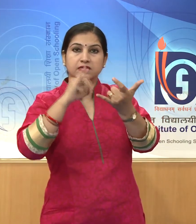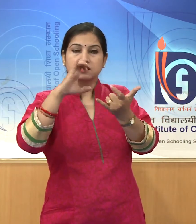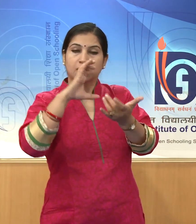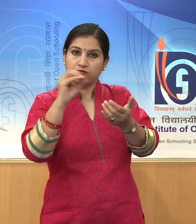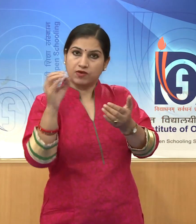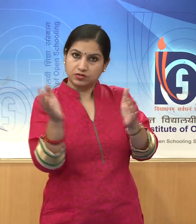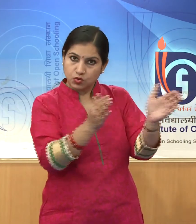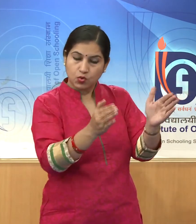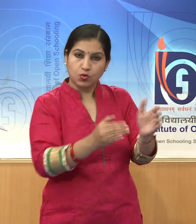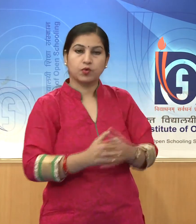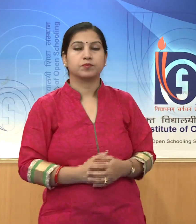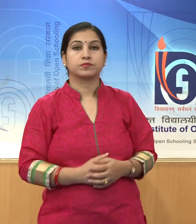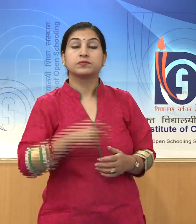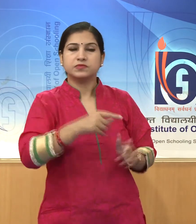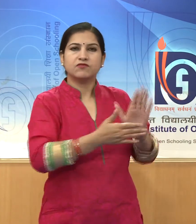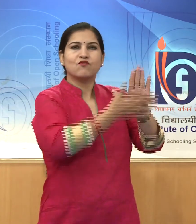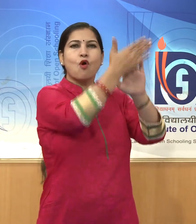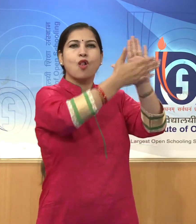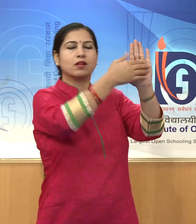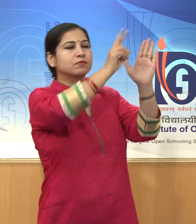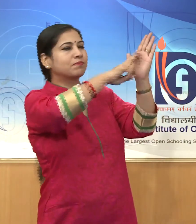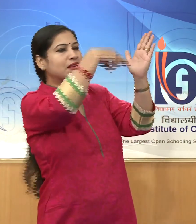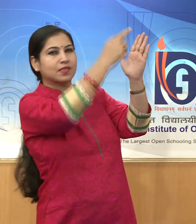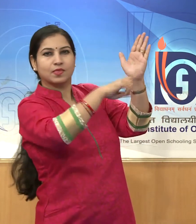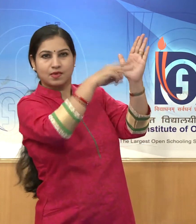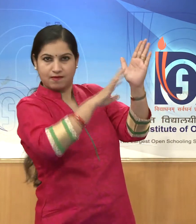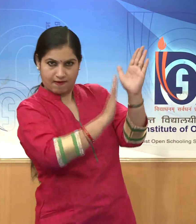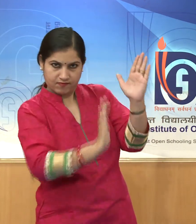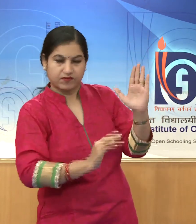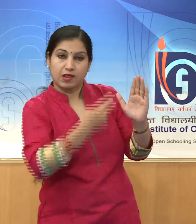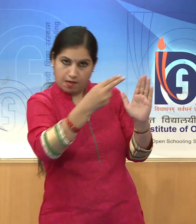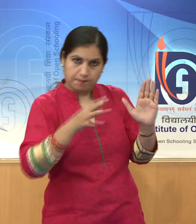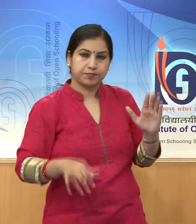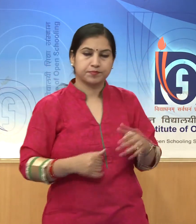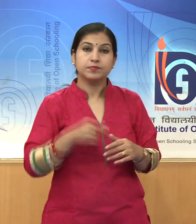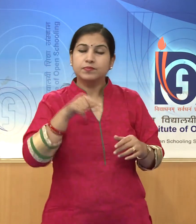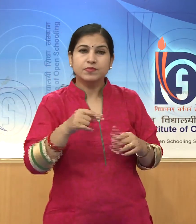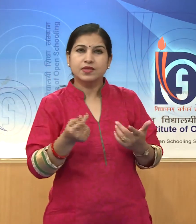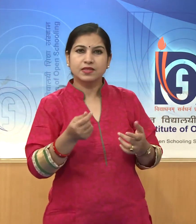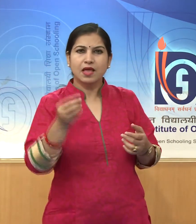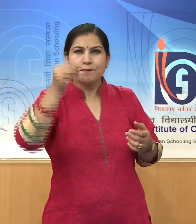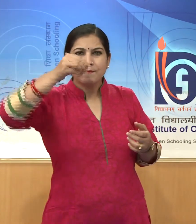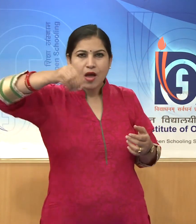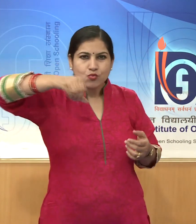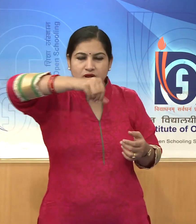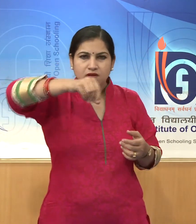It is a method of wall painting in which powdered